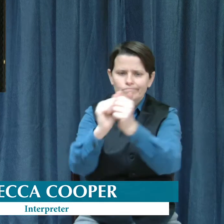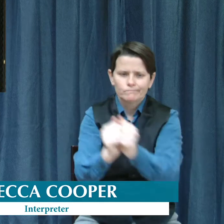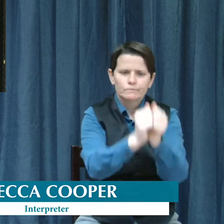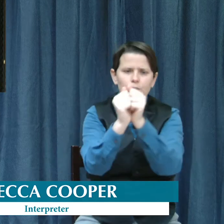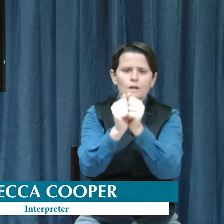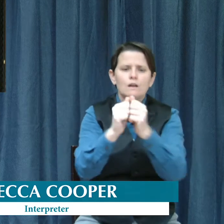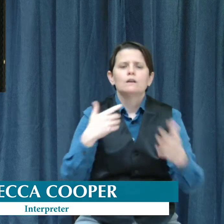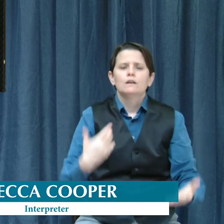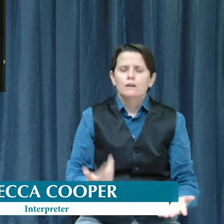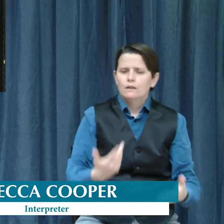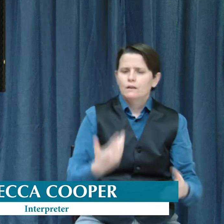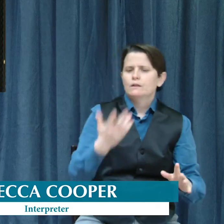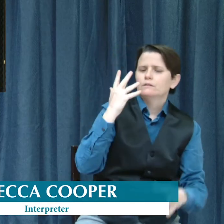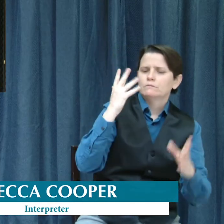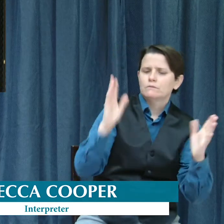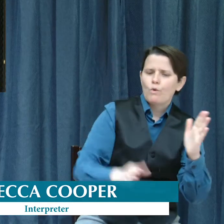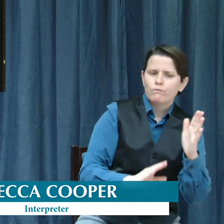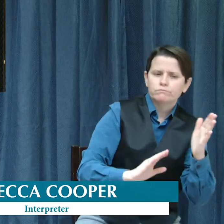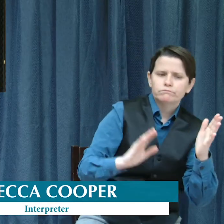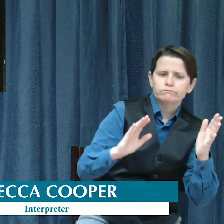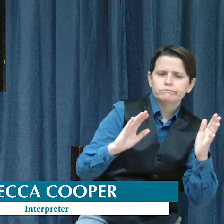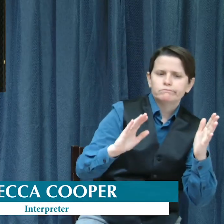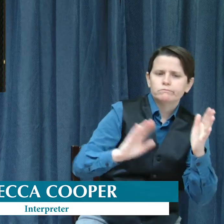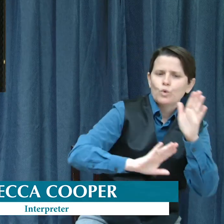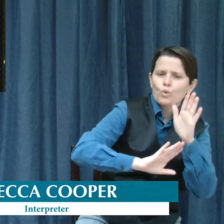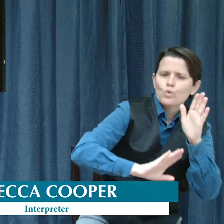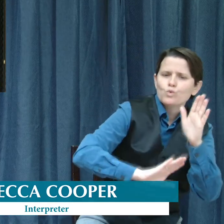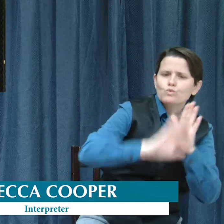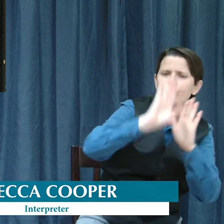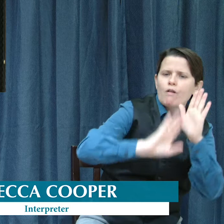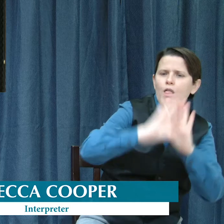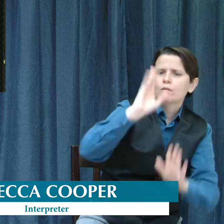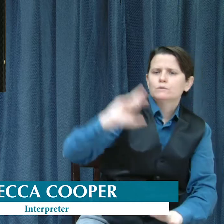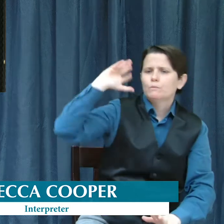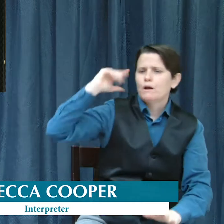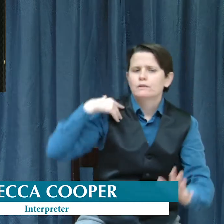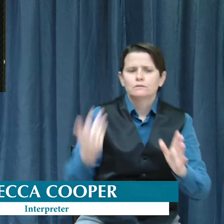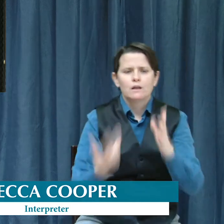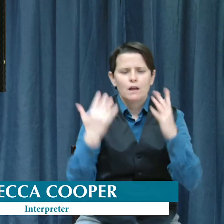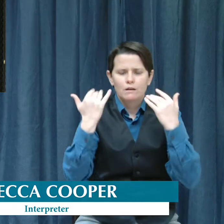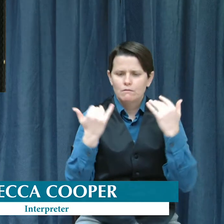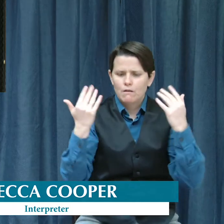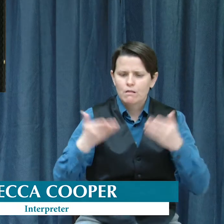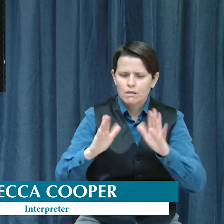on the present, and points toward a real, viable future for us